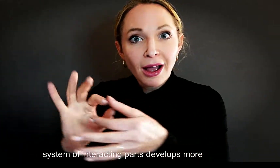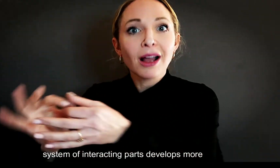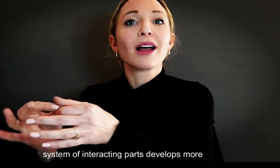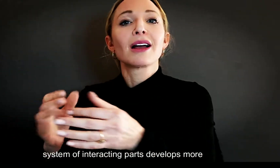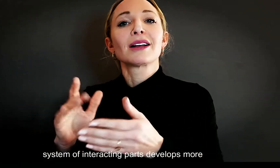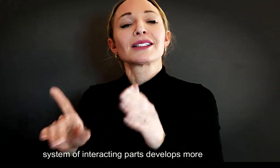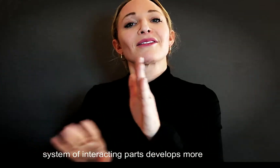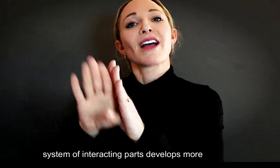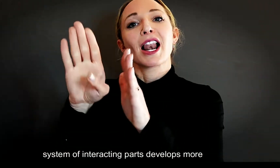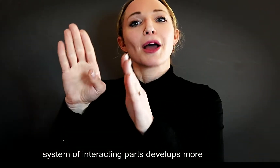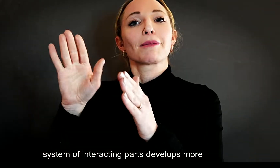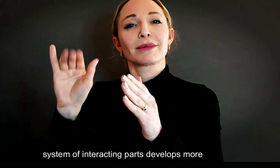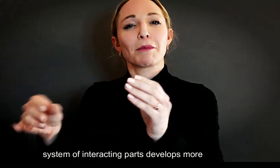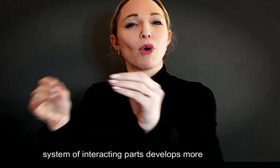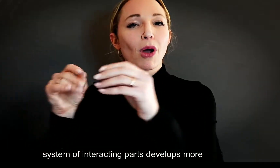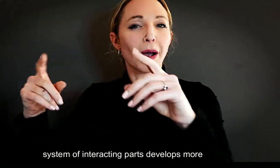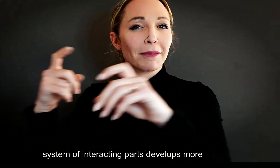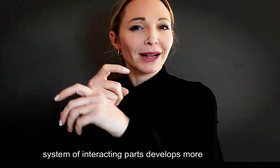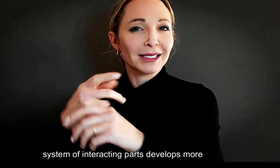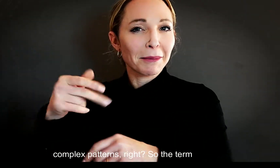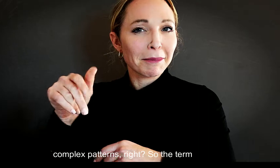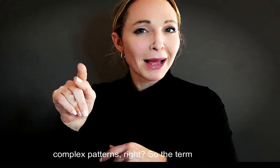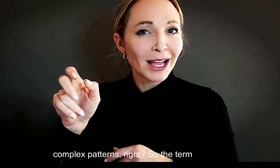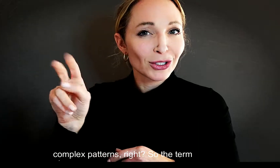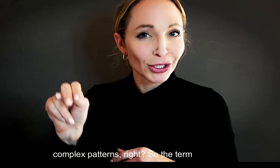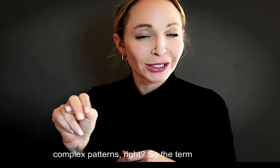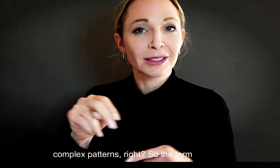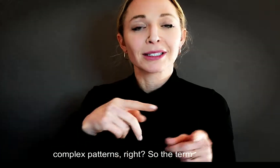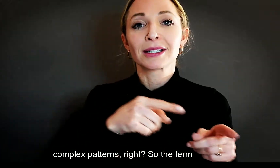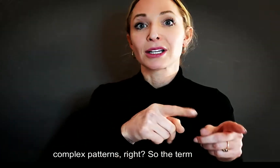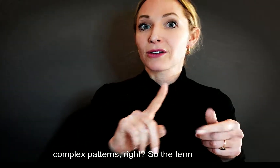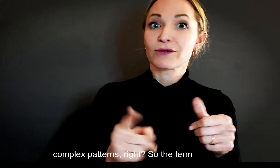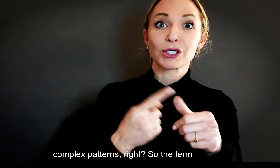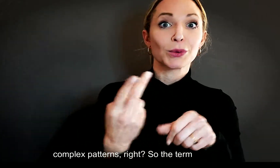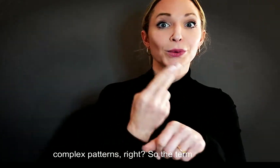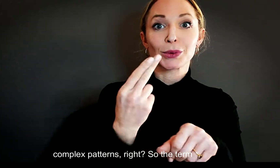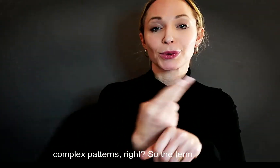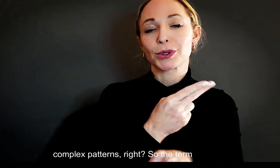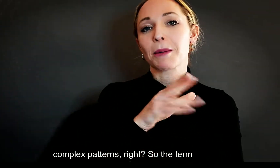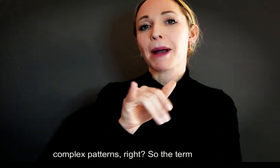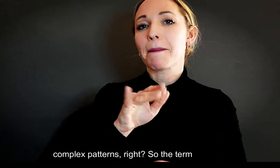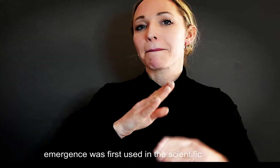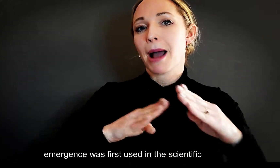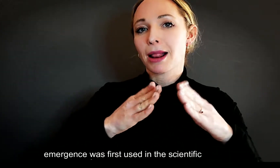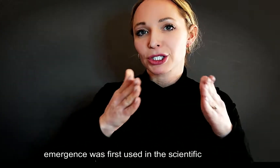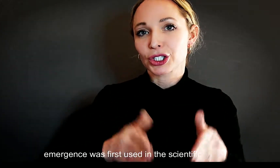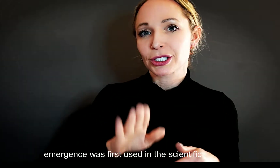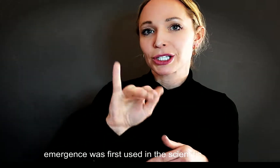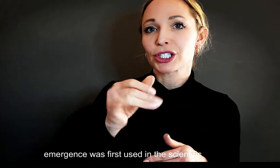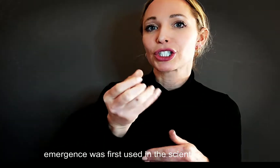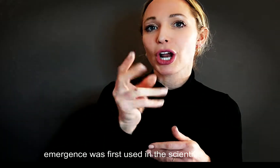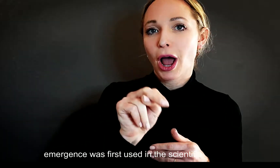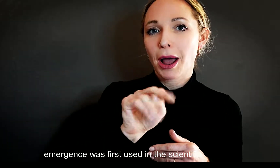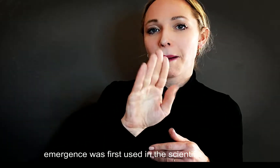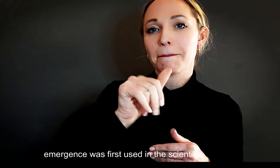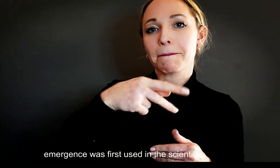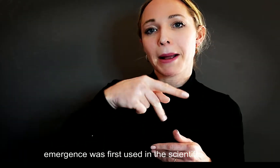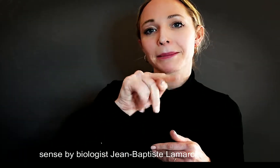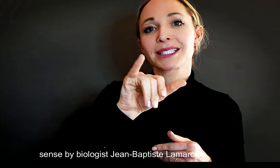parts develops more complex patterns, right? So the term emergence was first used in the scientific sense